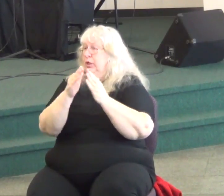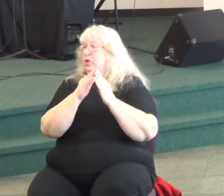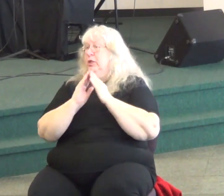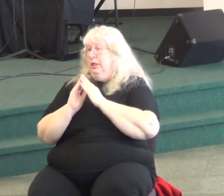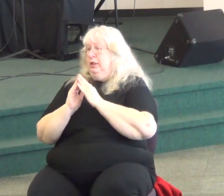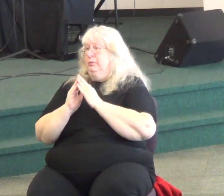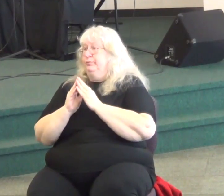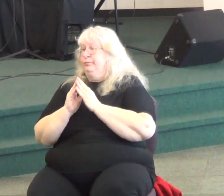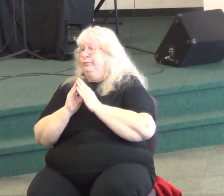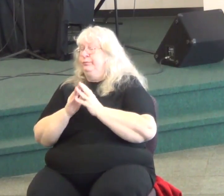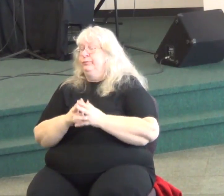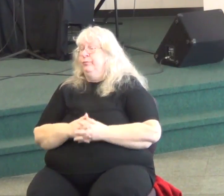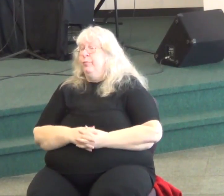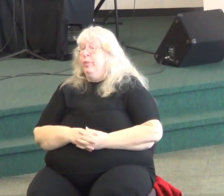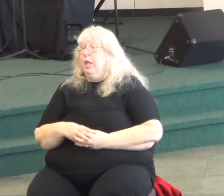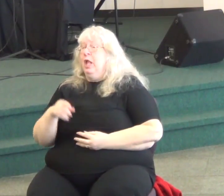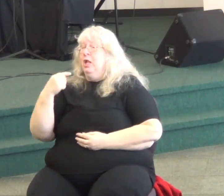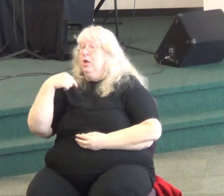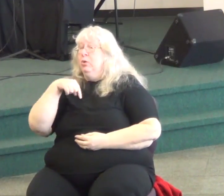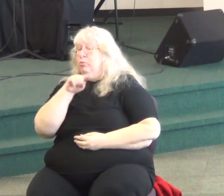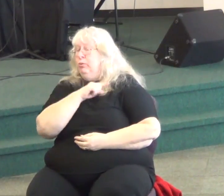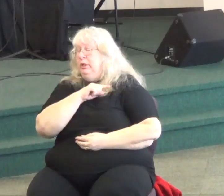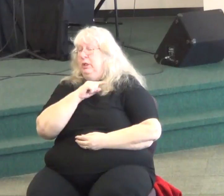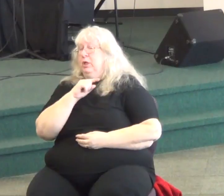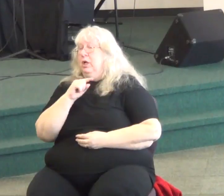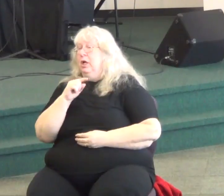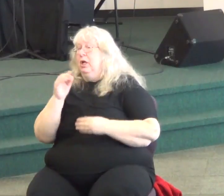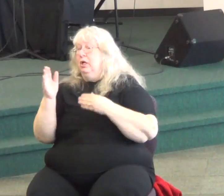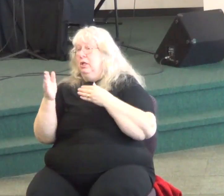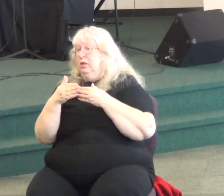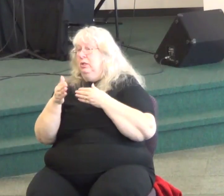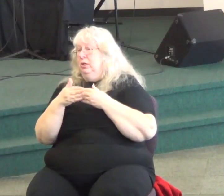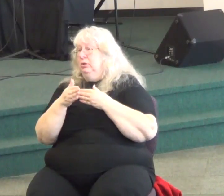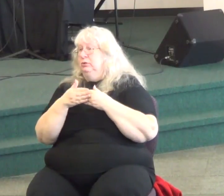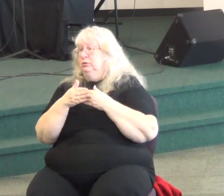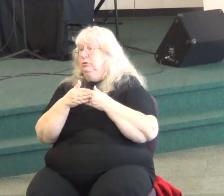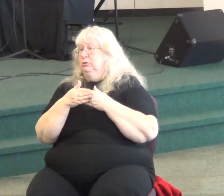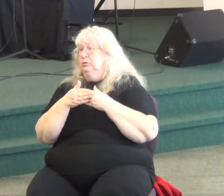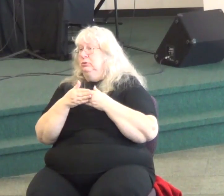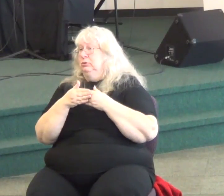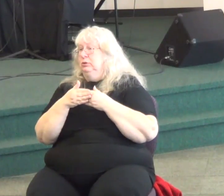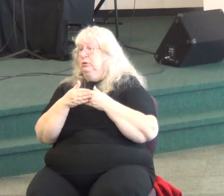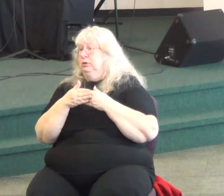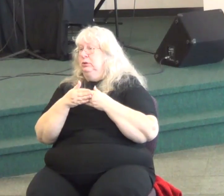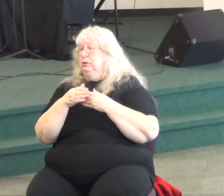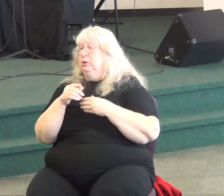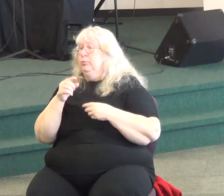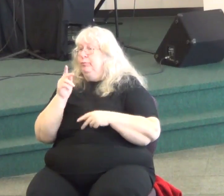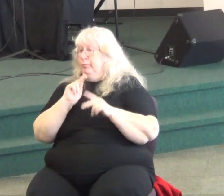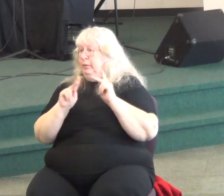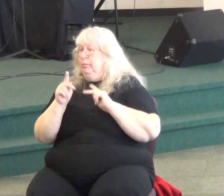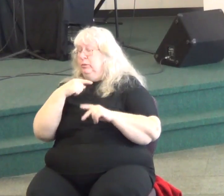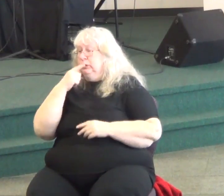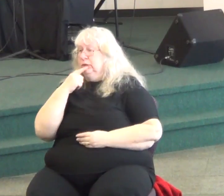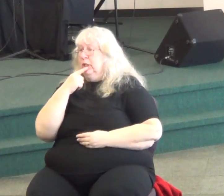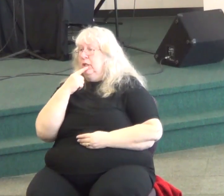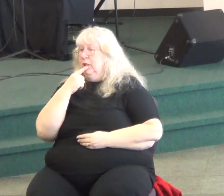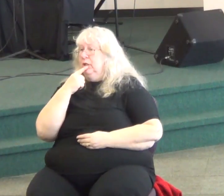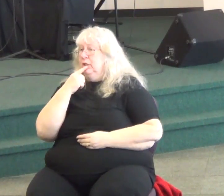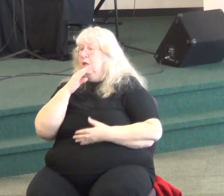We're all so close, Roberta Markley, president of Shipshewana Area Historical Society, said. All of the churches